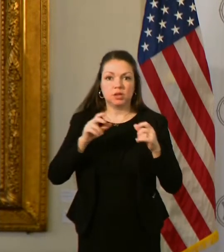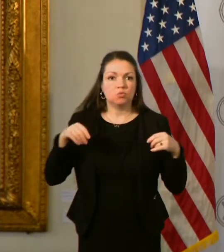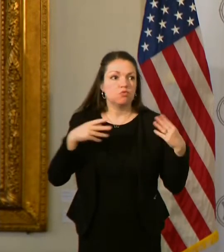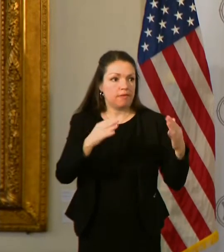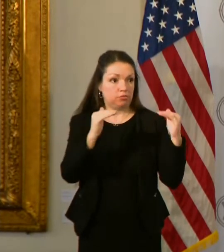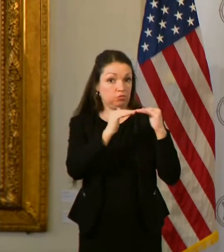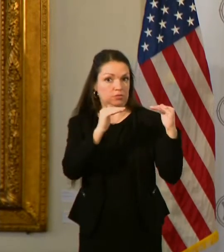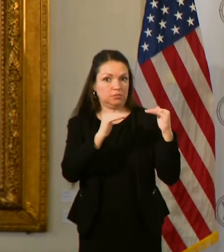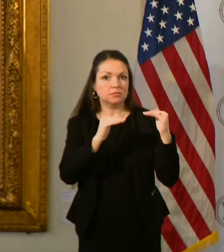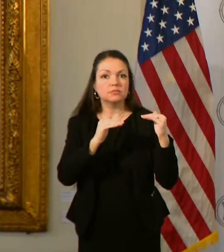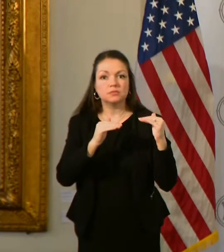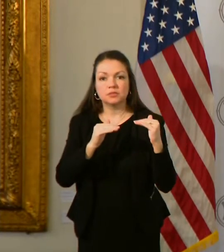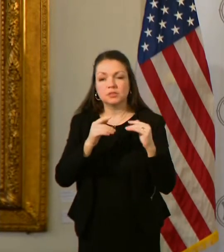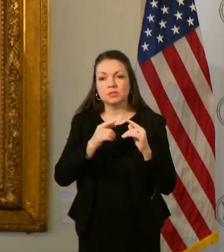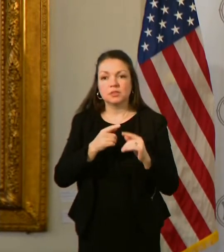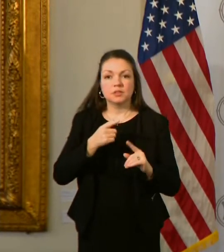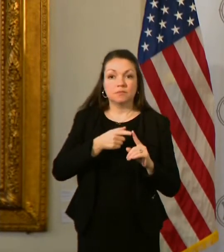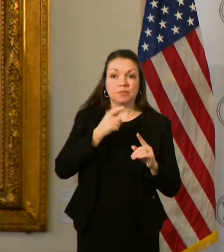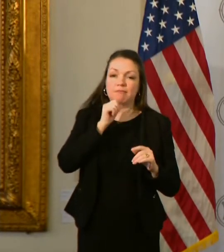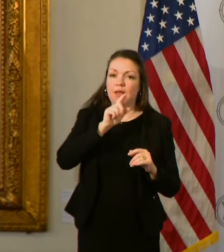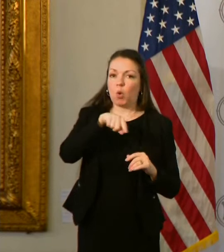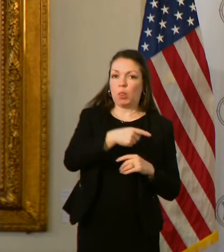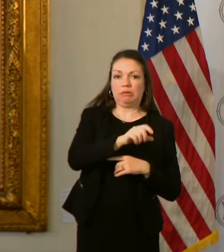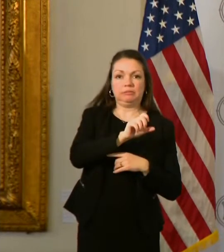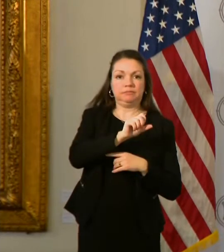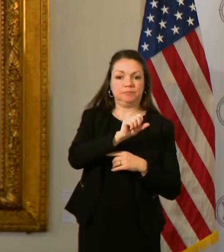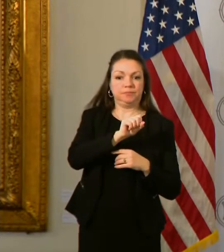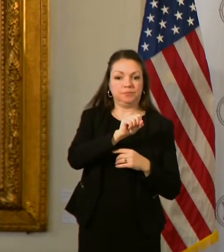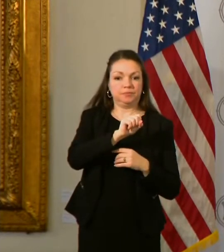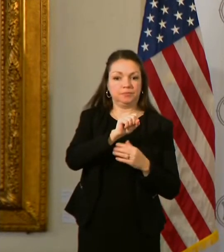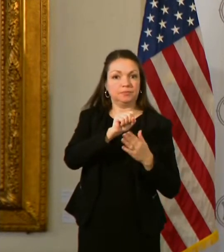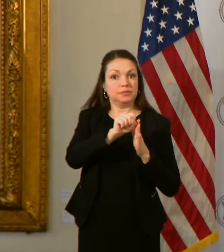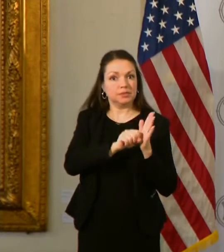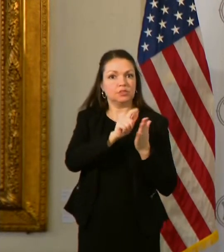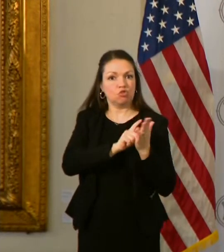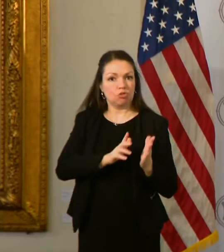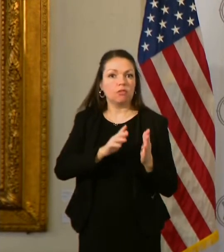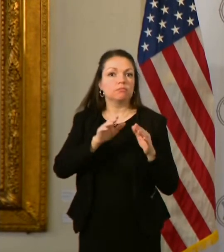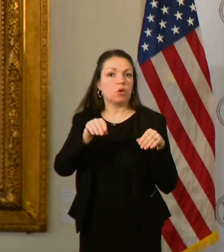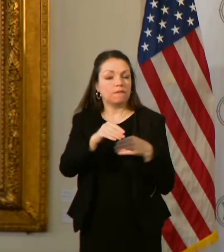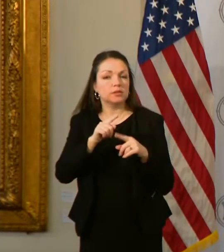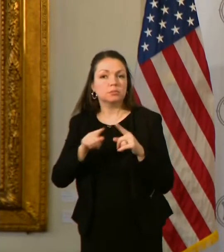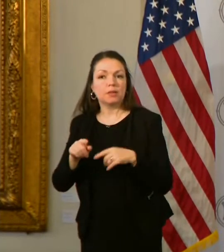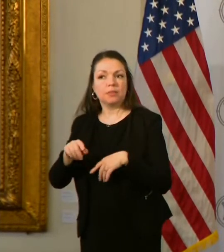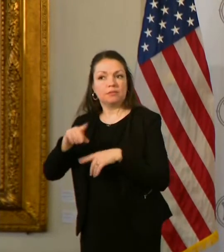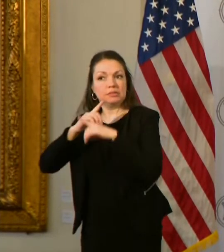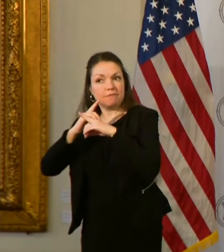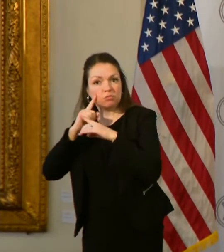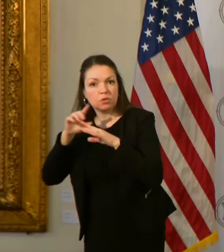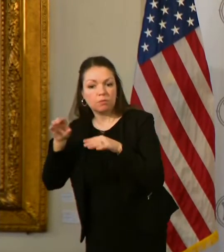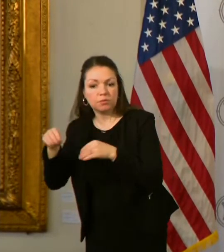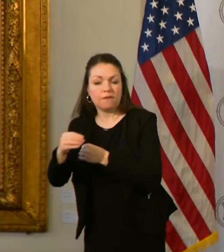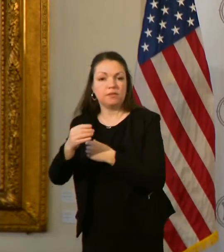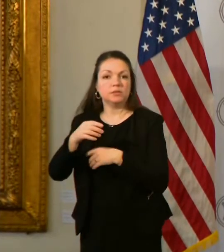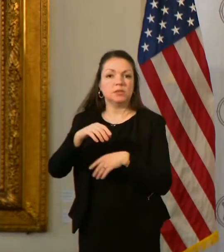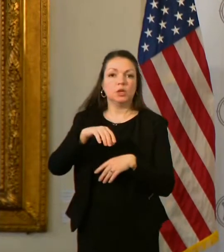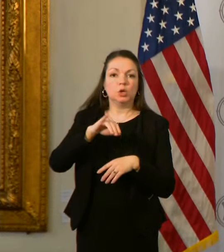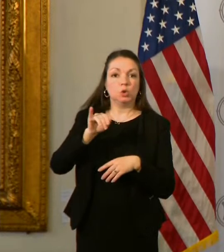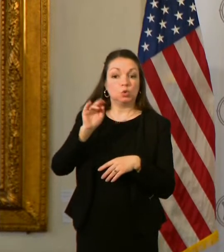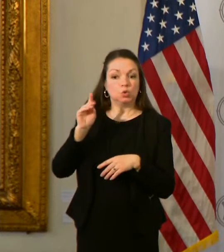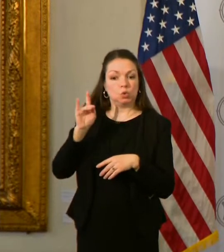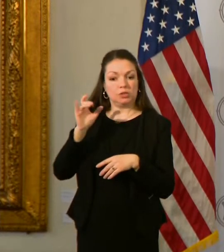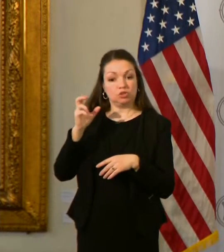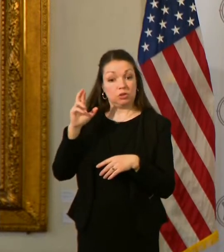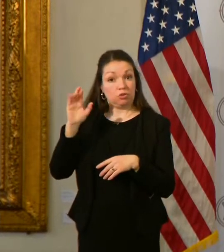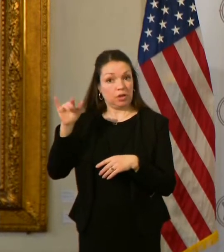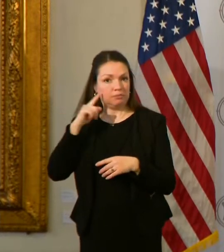justice, not just from the state's attorney's office, the public defender's office, the defense bar, as well as the judiciary, who has kept